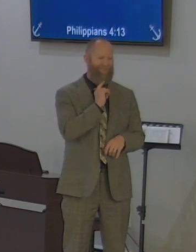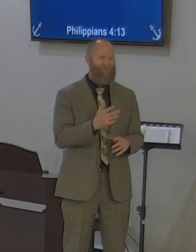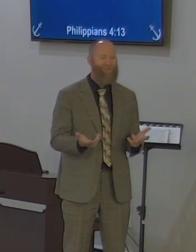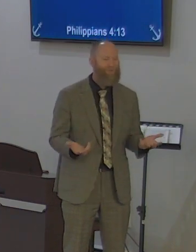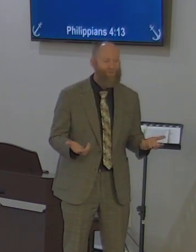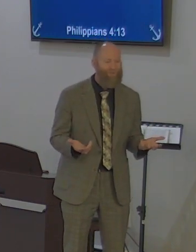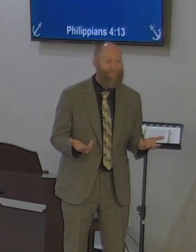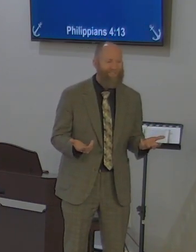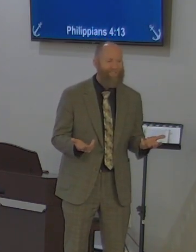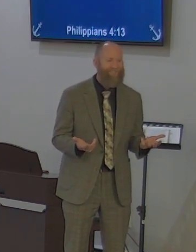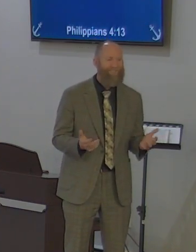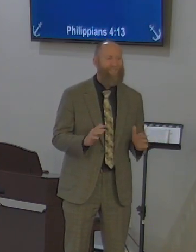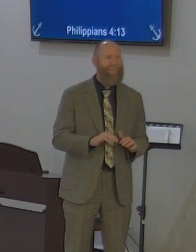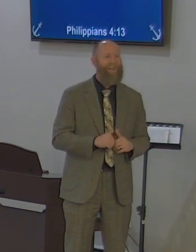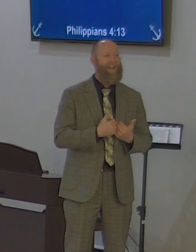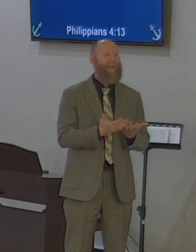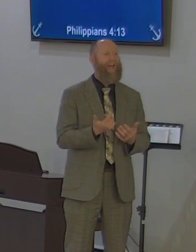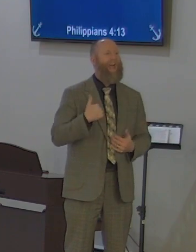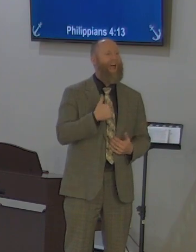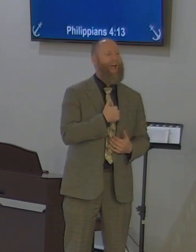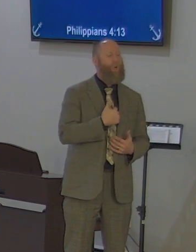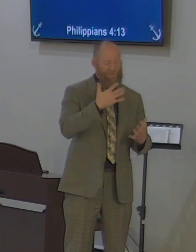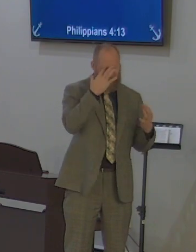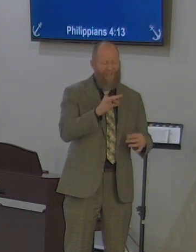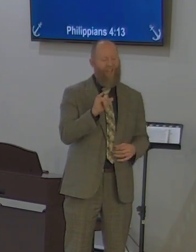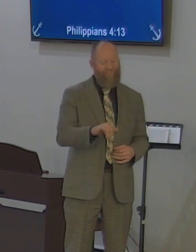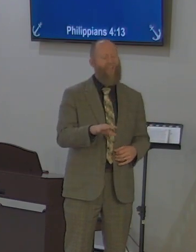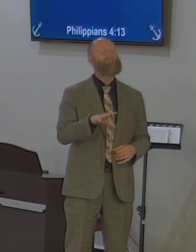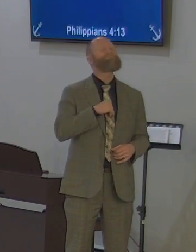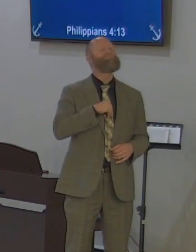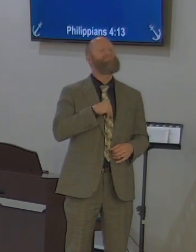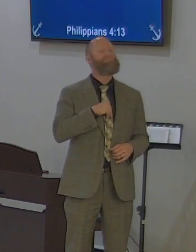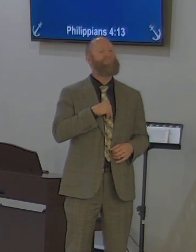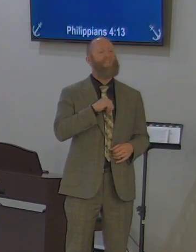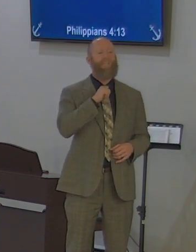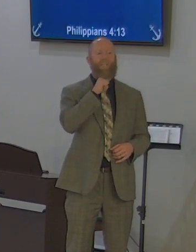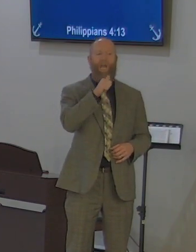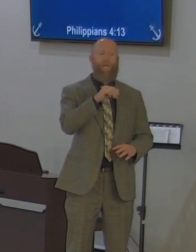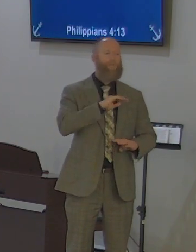You know how you come to that conclusion? Discontentment.